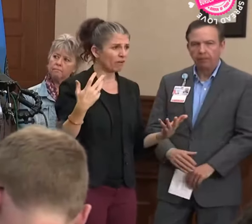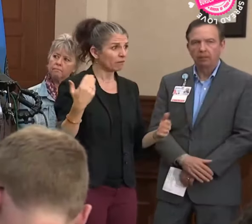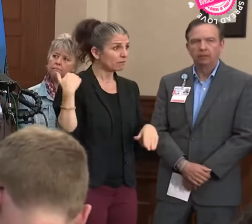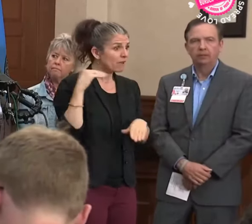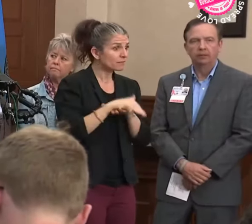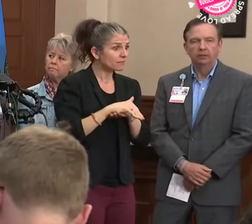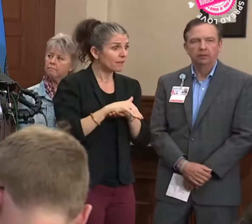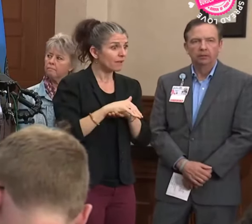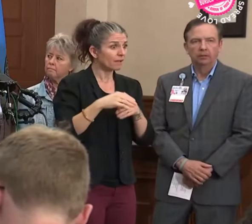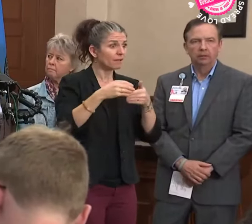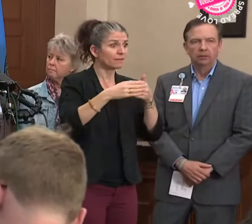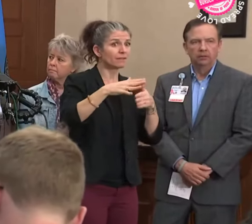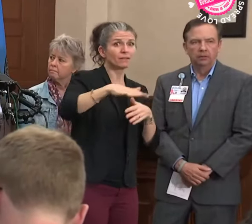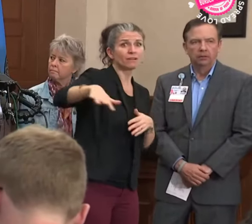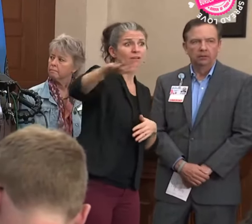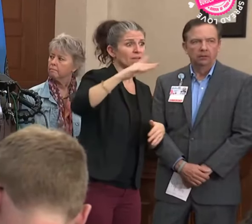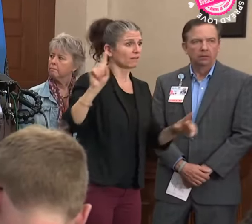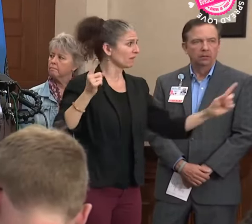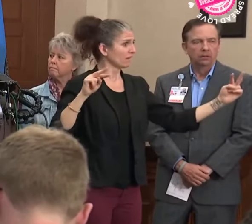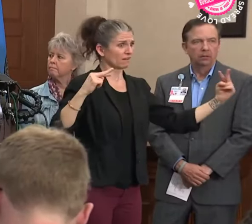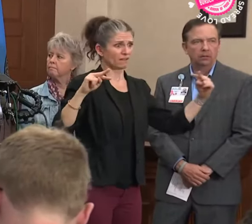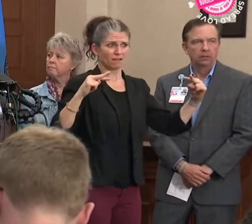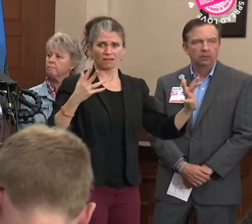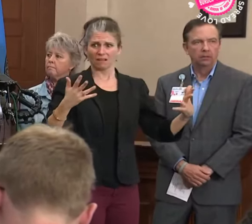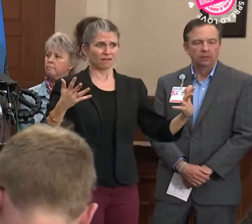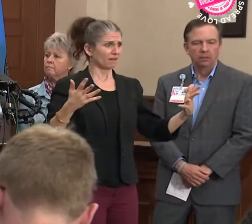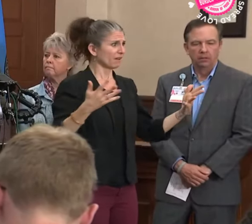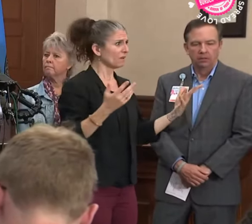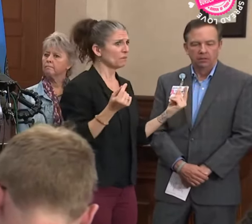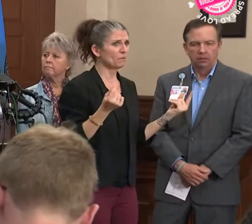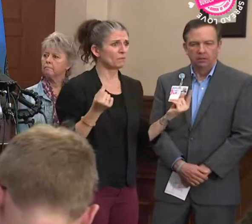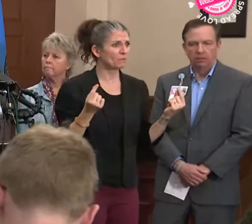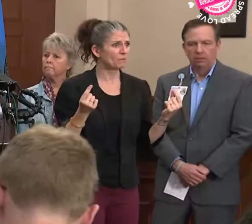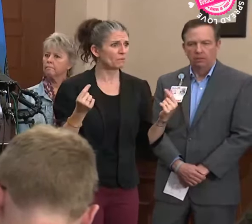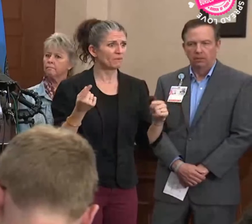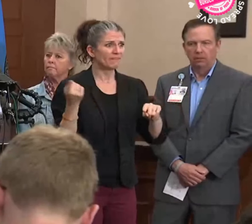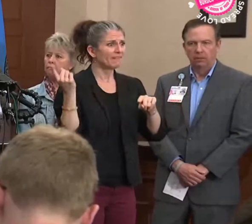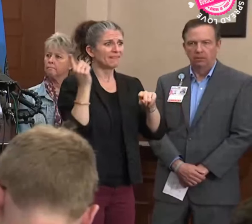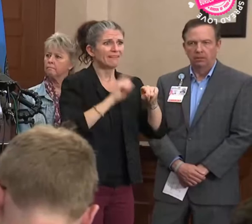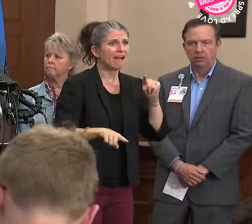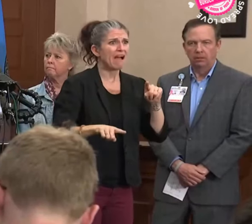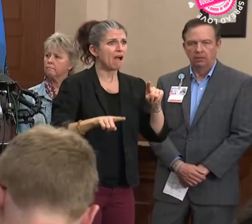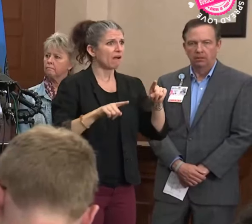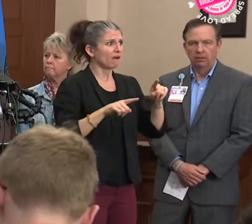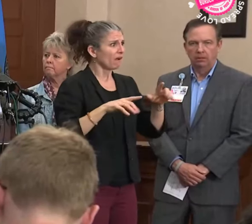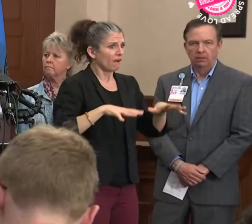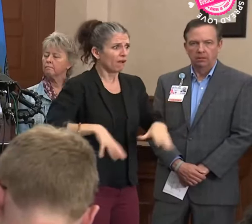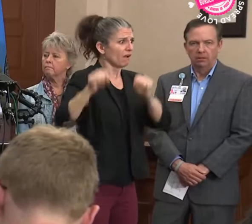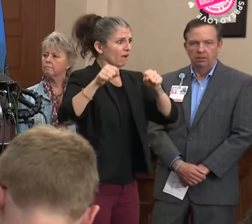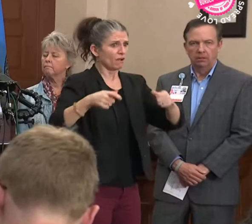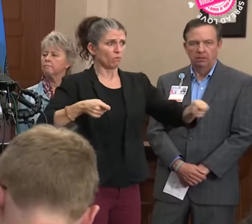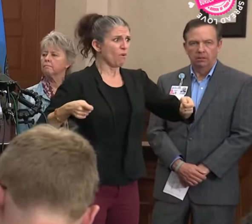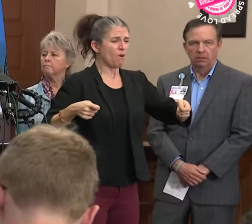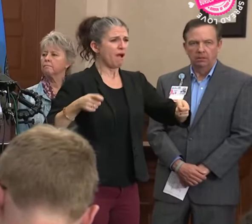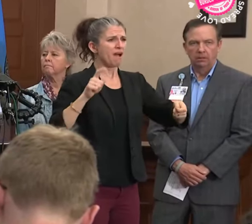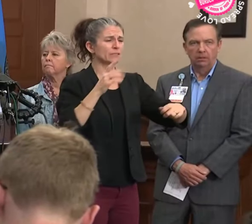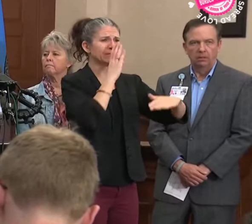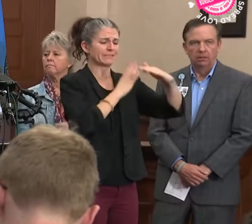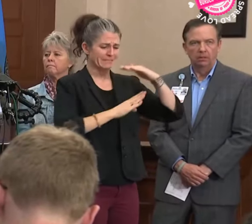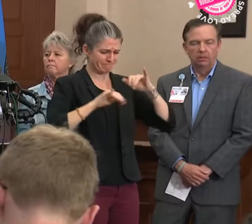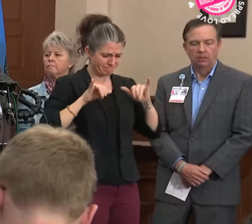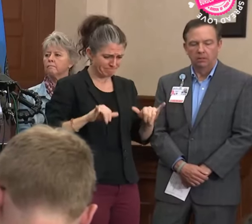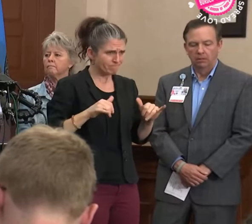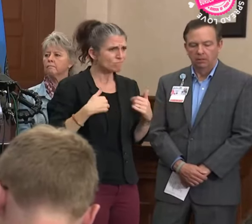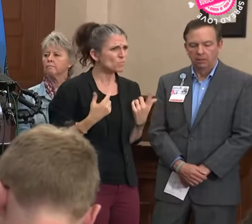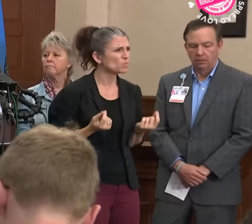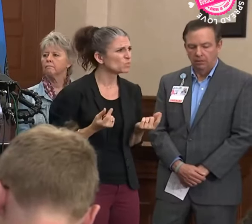that are far greater than his or herself. Humility is called for as accountability is sought by the victims of a tragedy such as this one. Out of fear of this